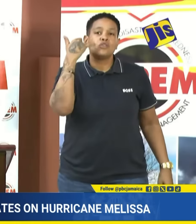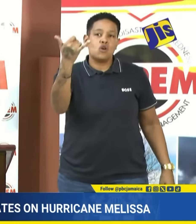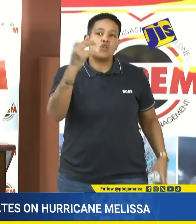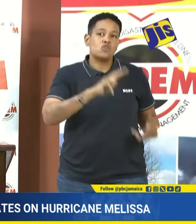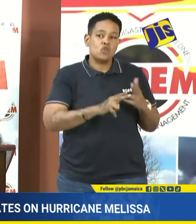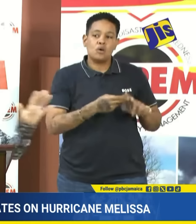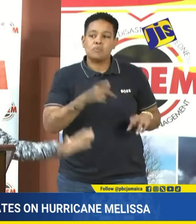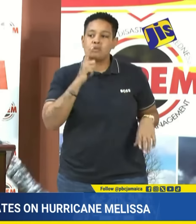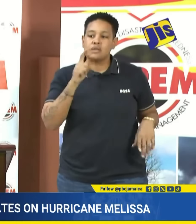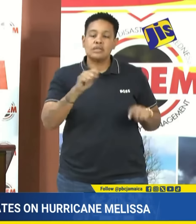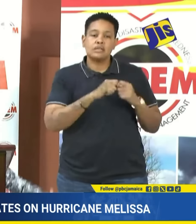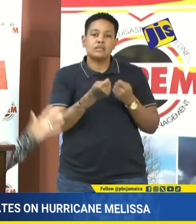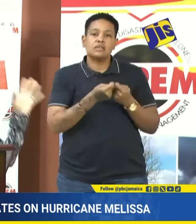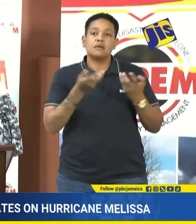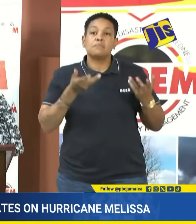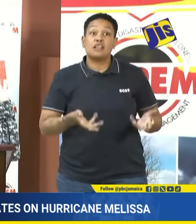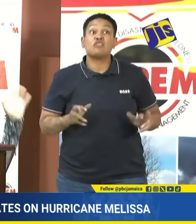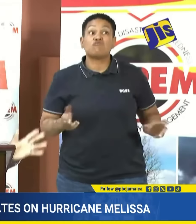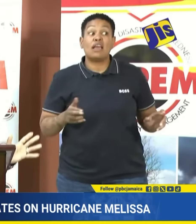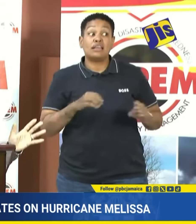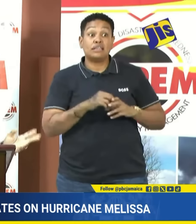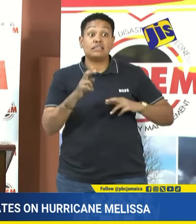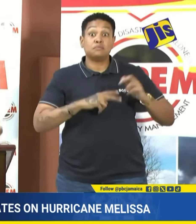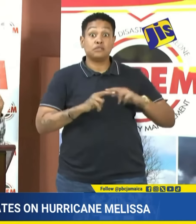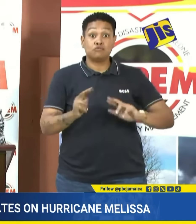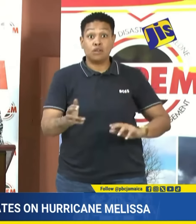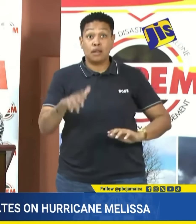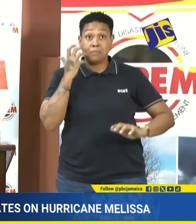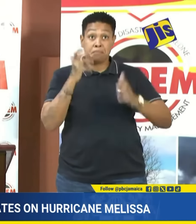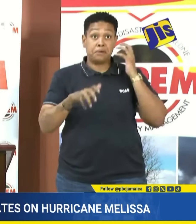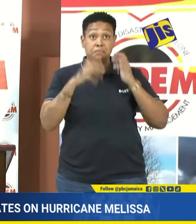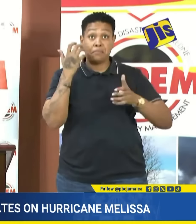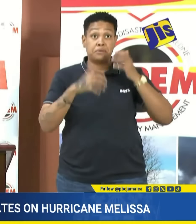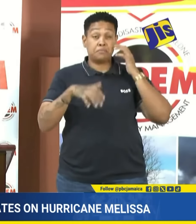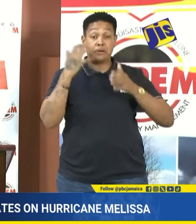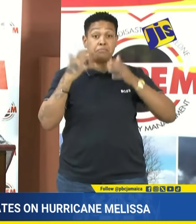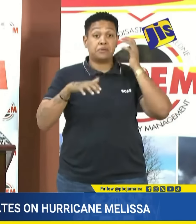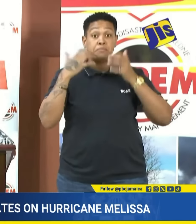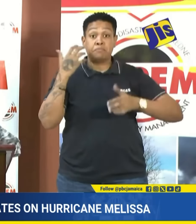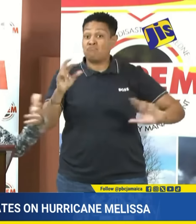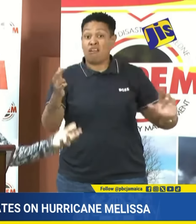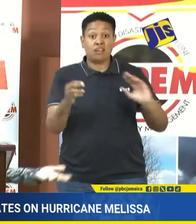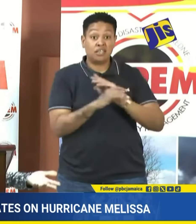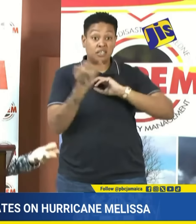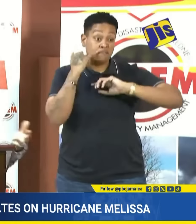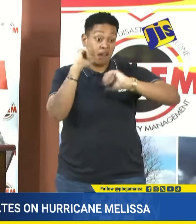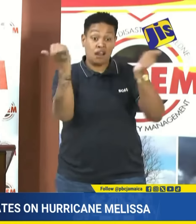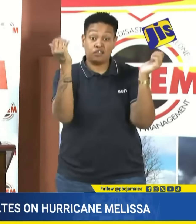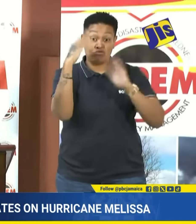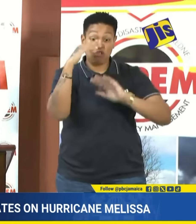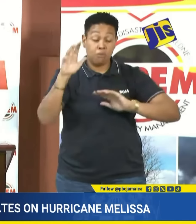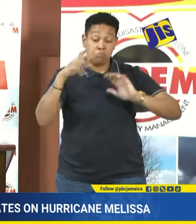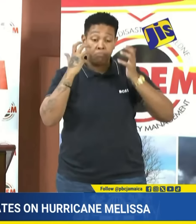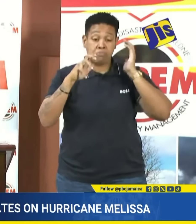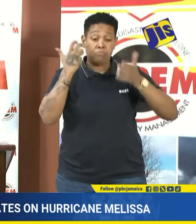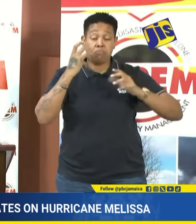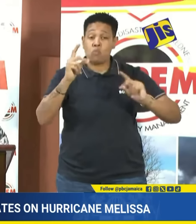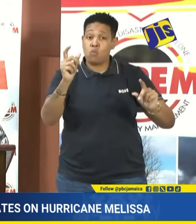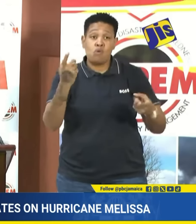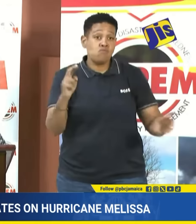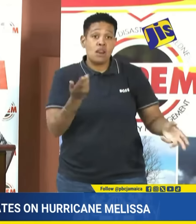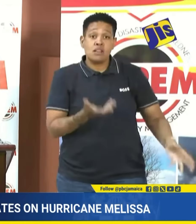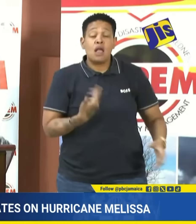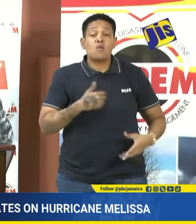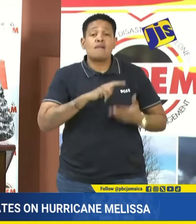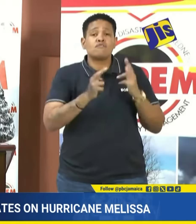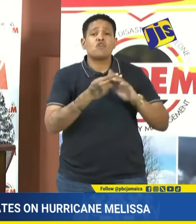that number. There's a team here in this building that is taking the calls. If you're in any trouble, you can call that number. Yes,